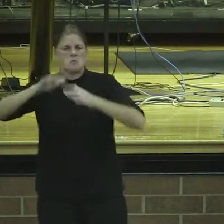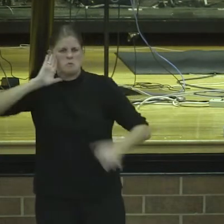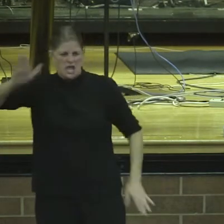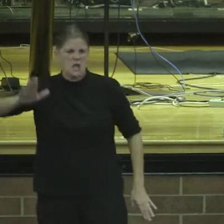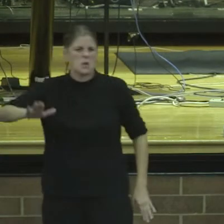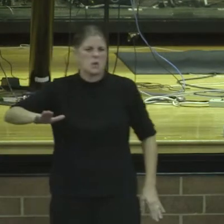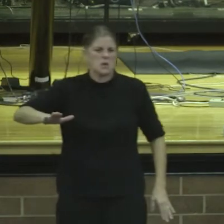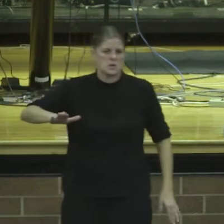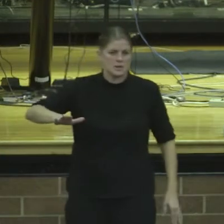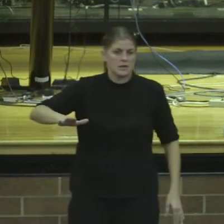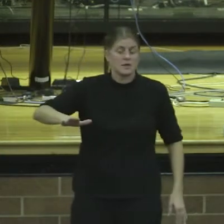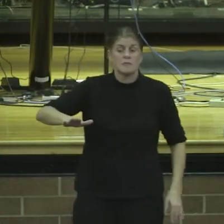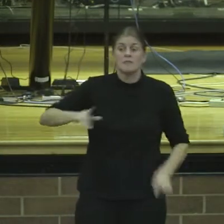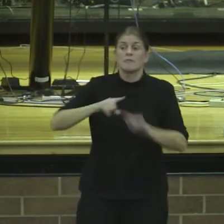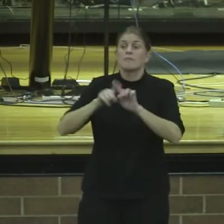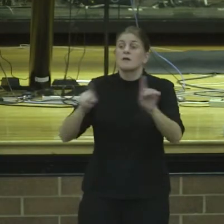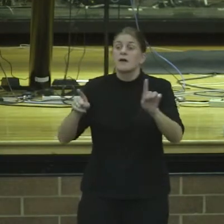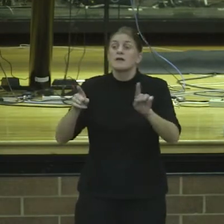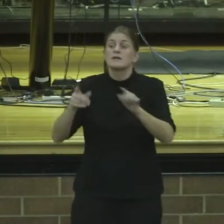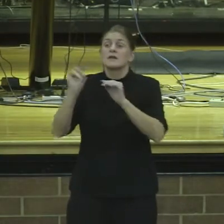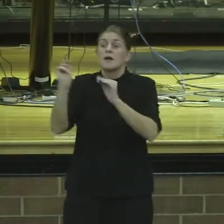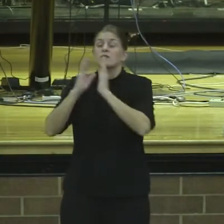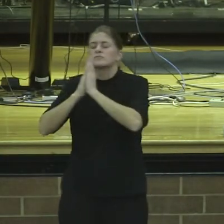Because of prayer, God reveals to Nehemiah what the plans are.